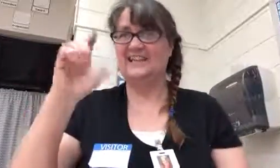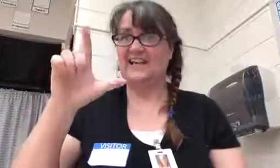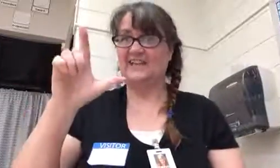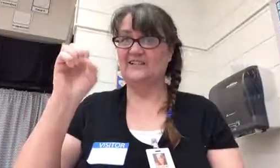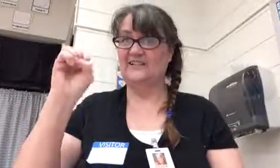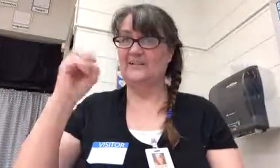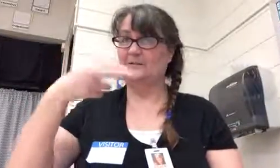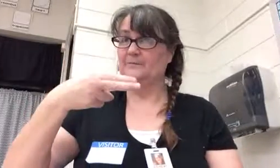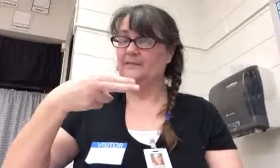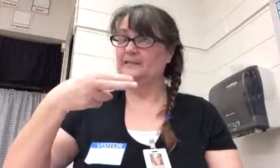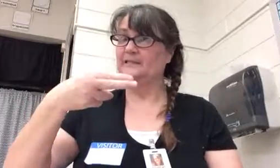you have one?